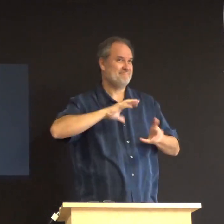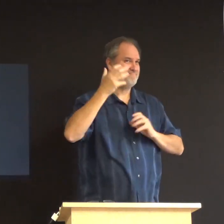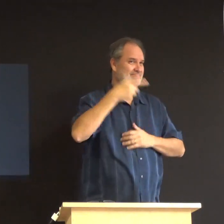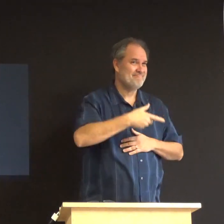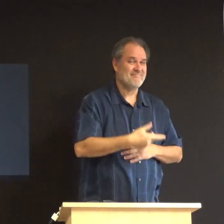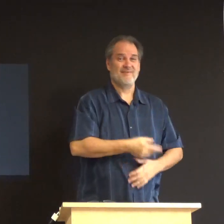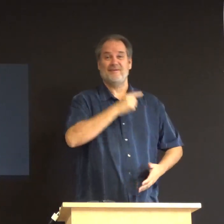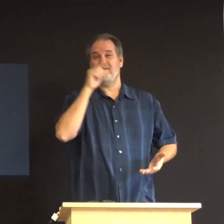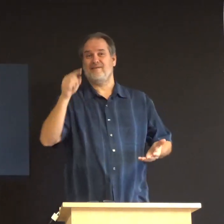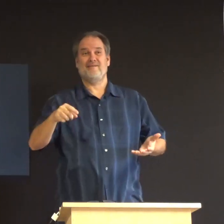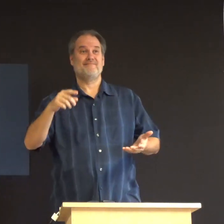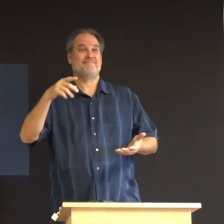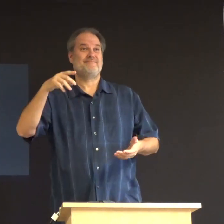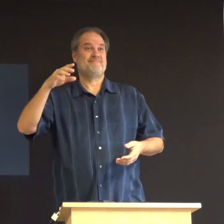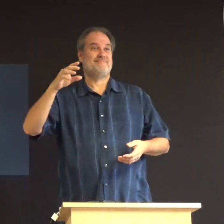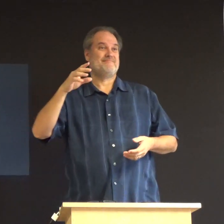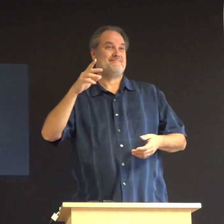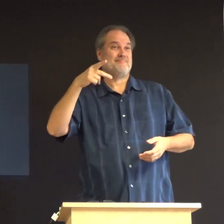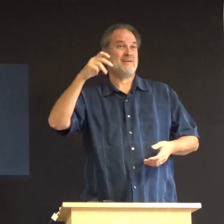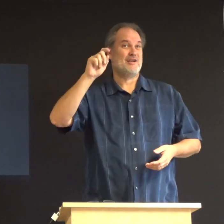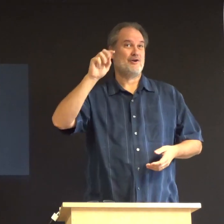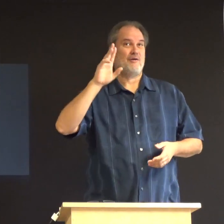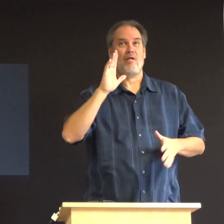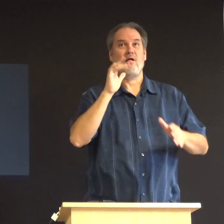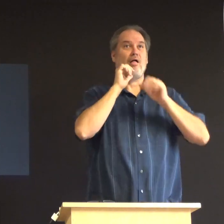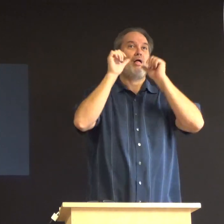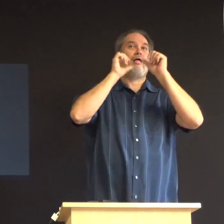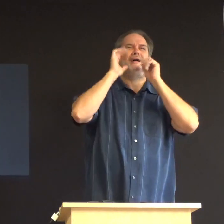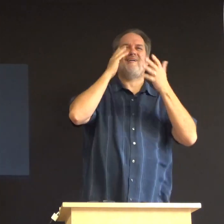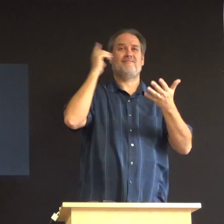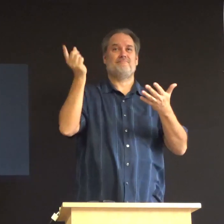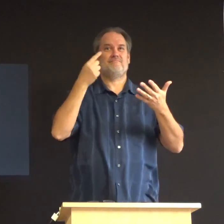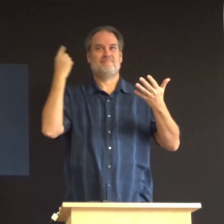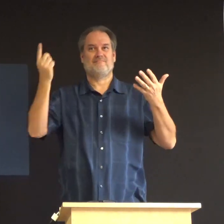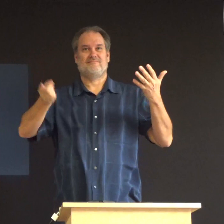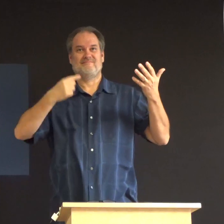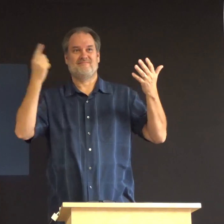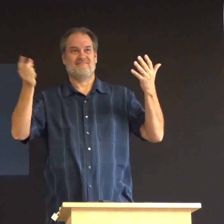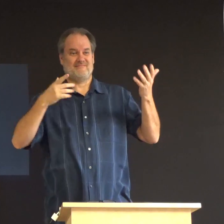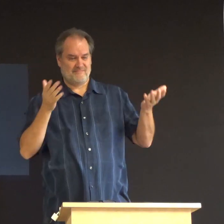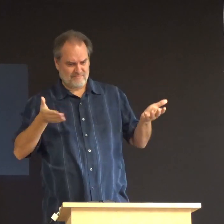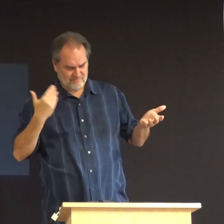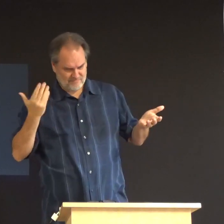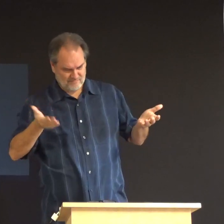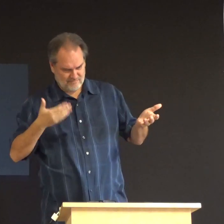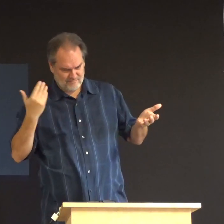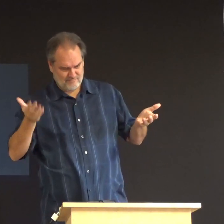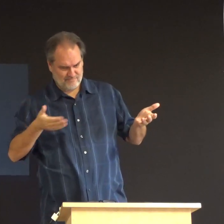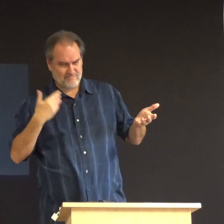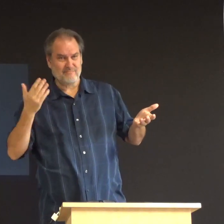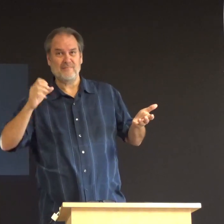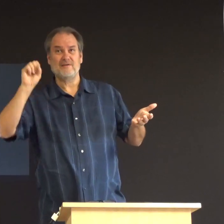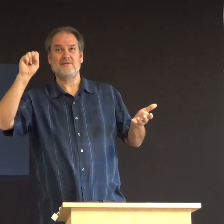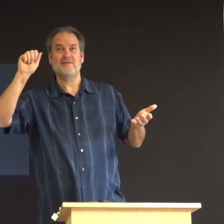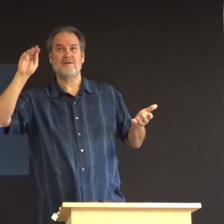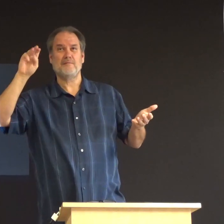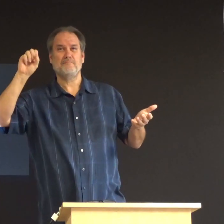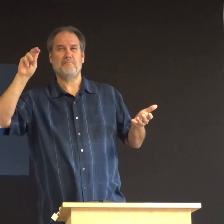murderer. Moses messed up. You know, Paul denied Christ, on and on and on. You look at these people who